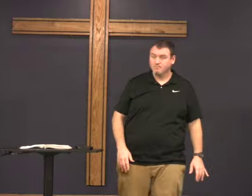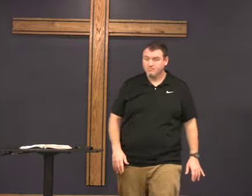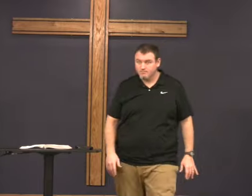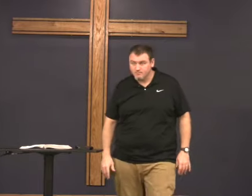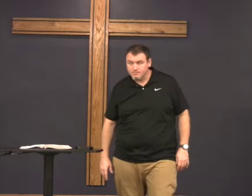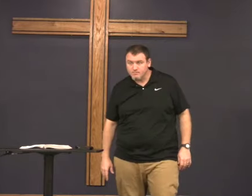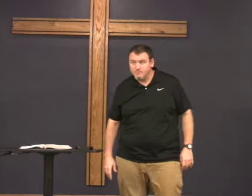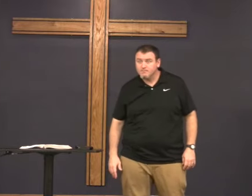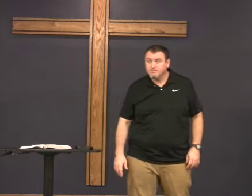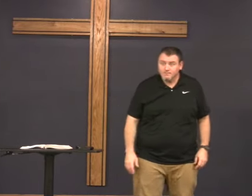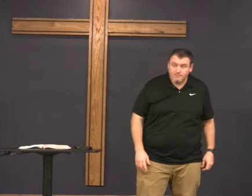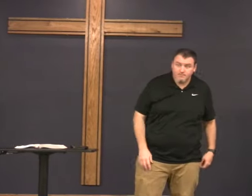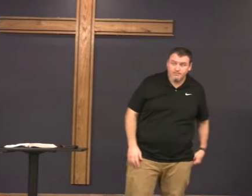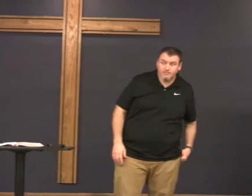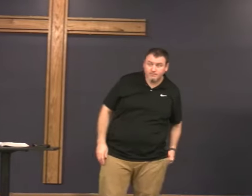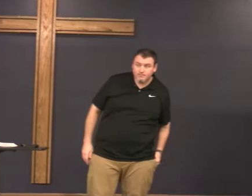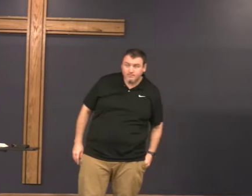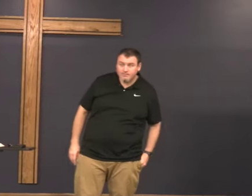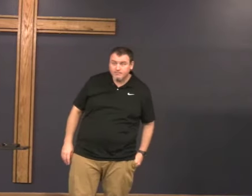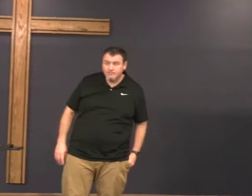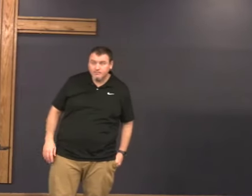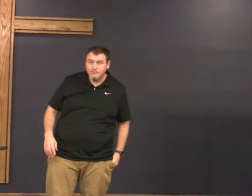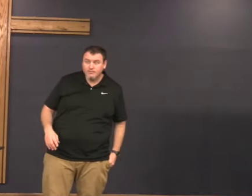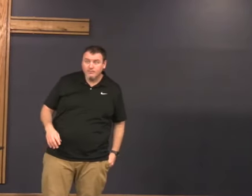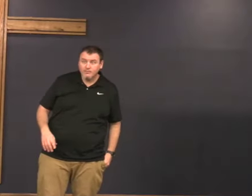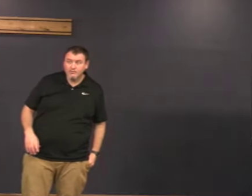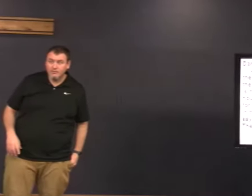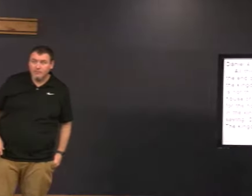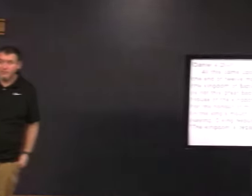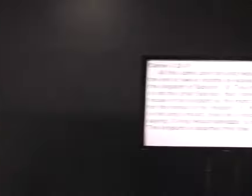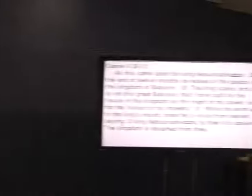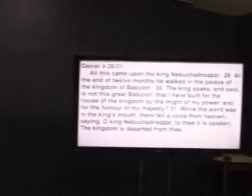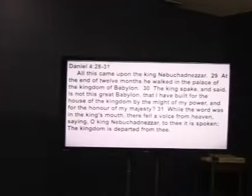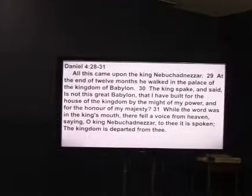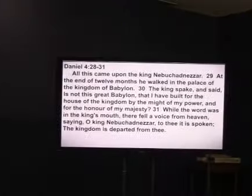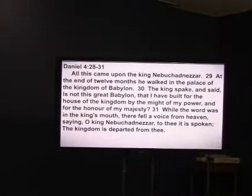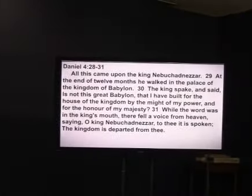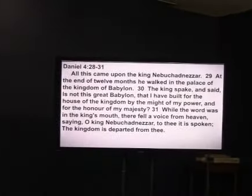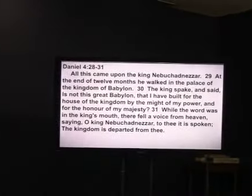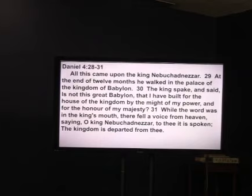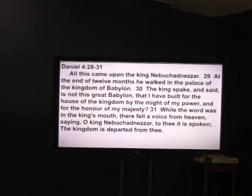Down.